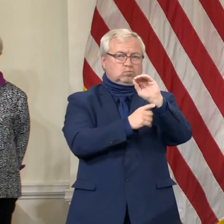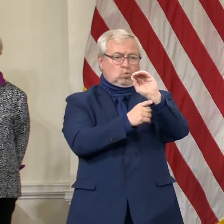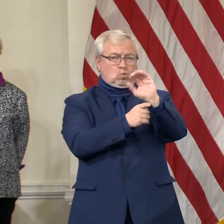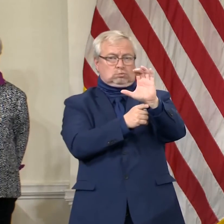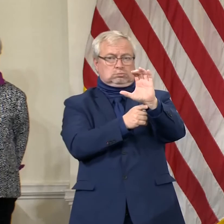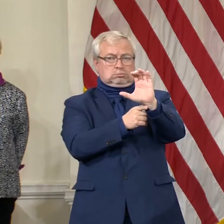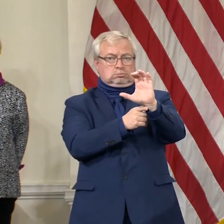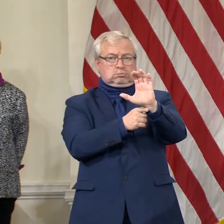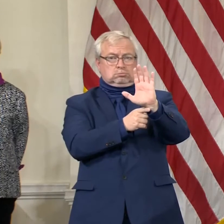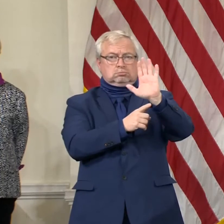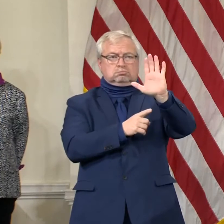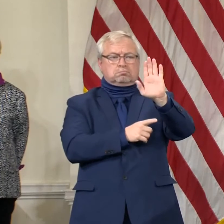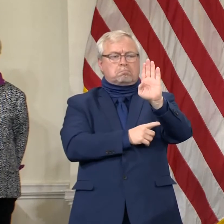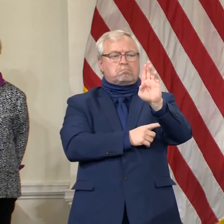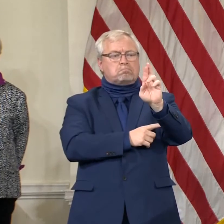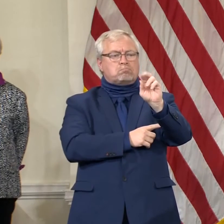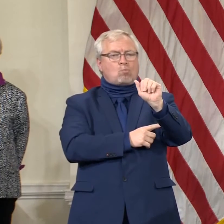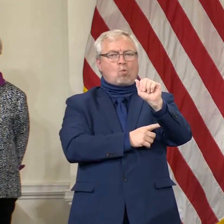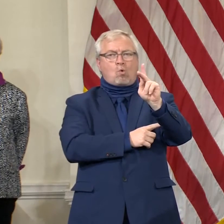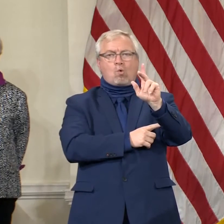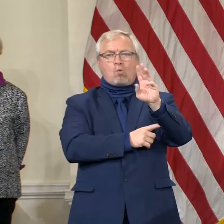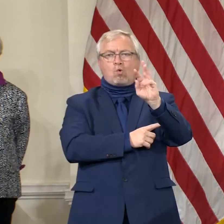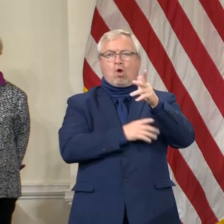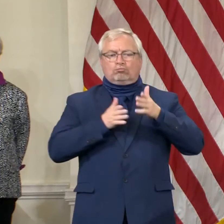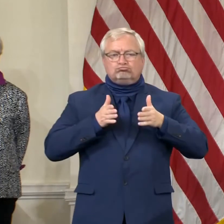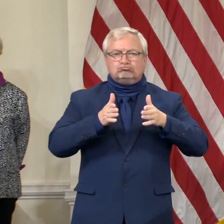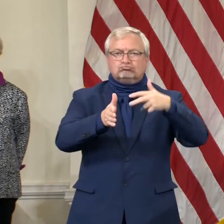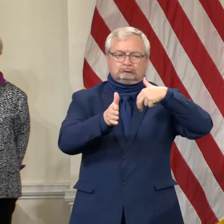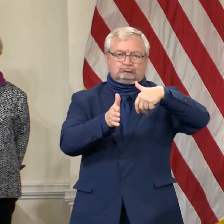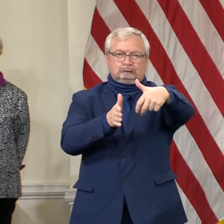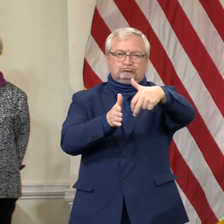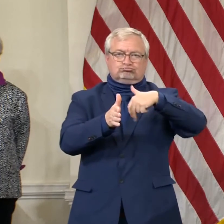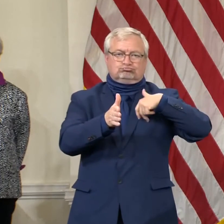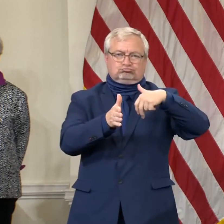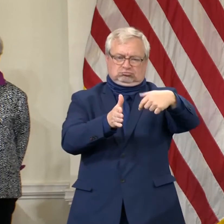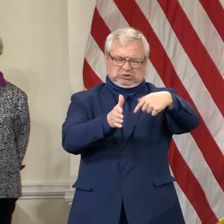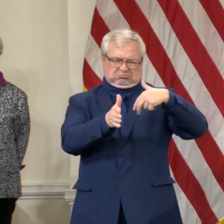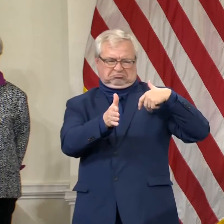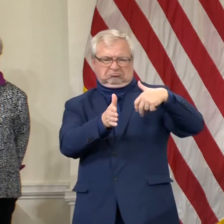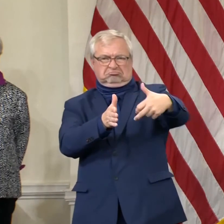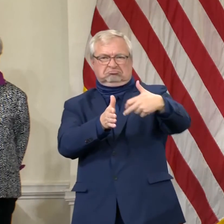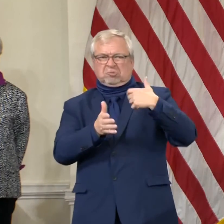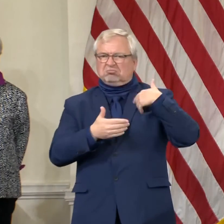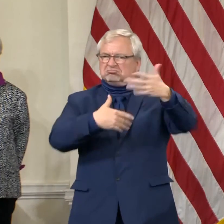mayor decided to close it, and then the mayor decided to open it. But the businesses aren't open.